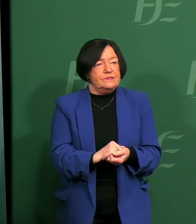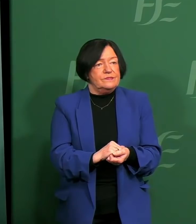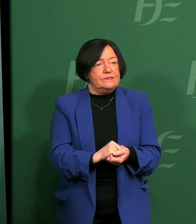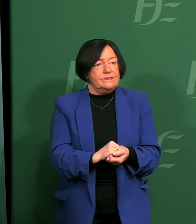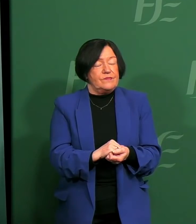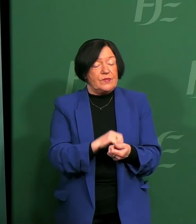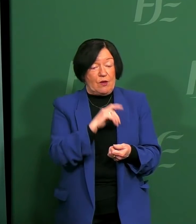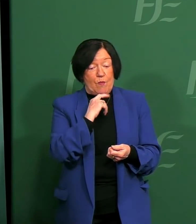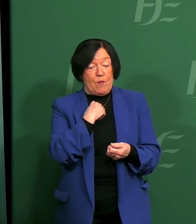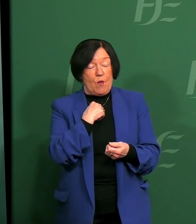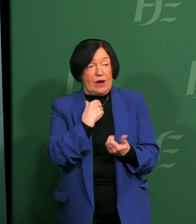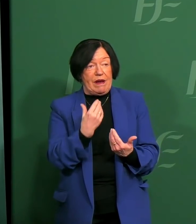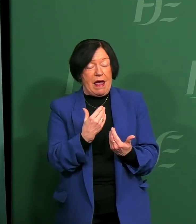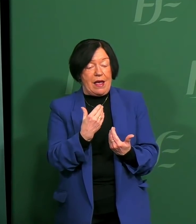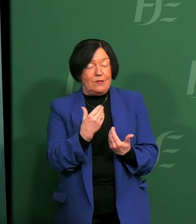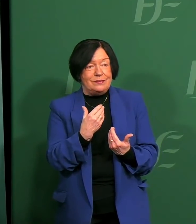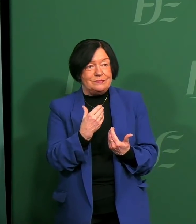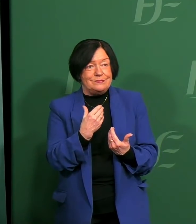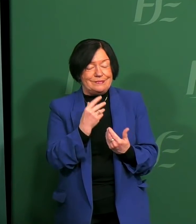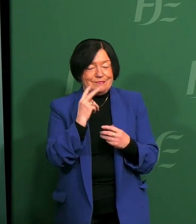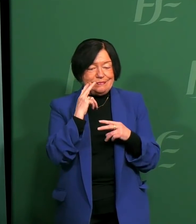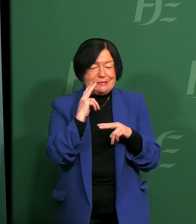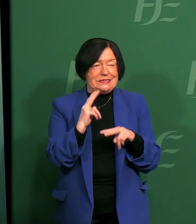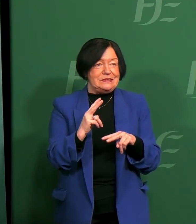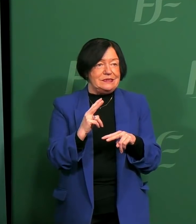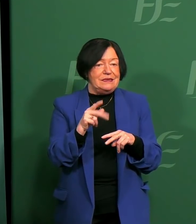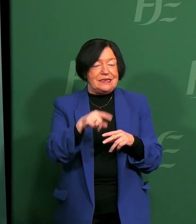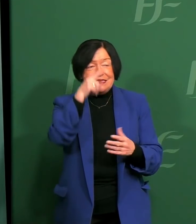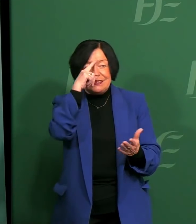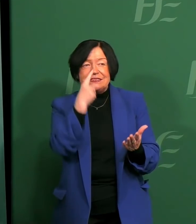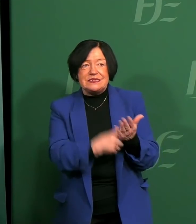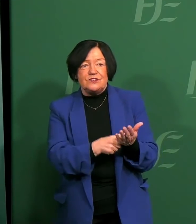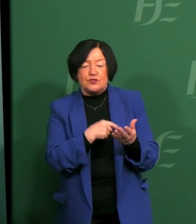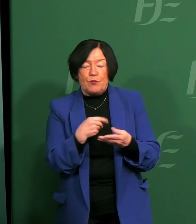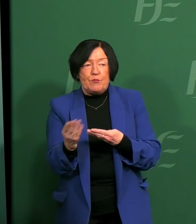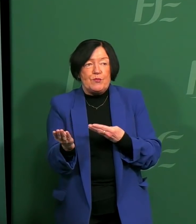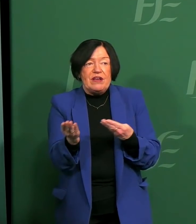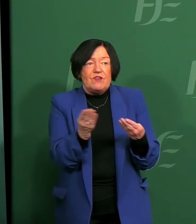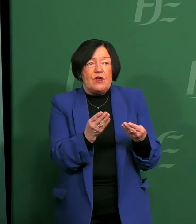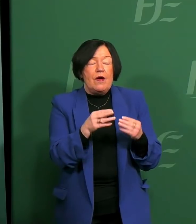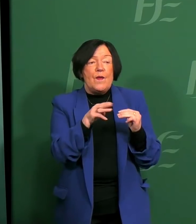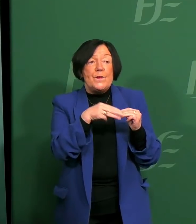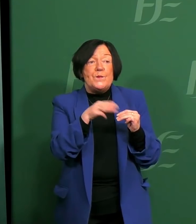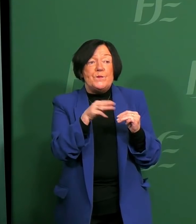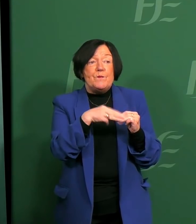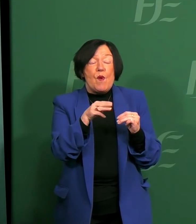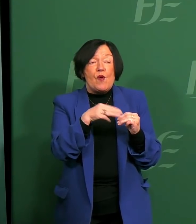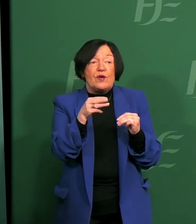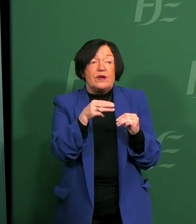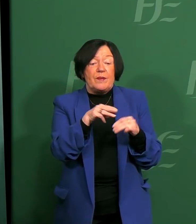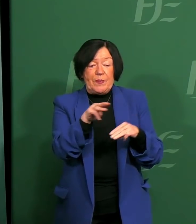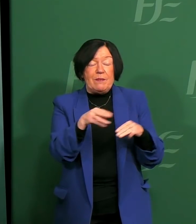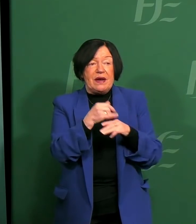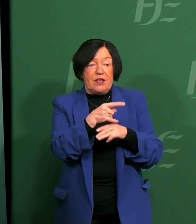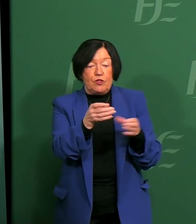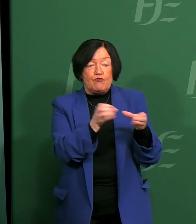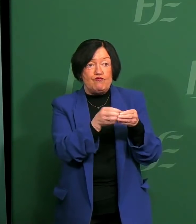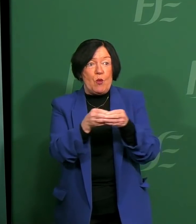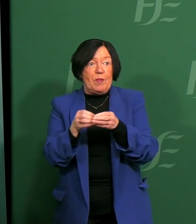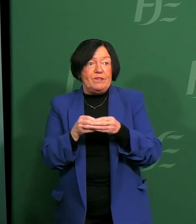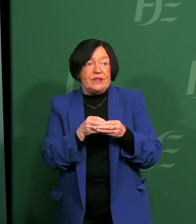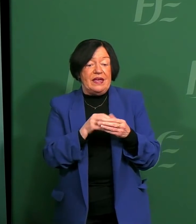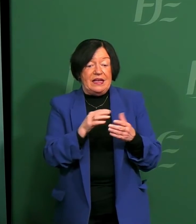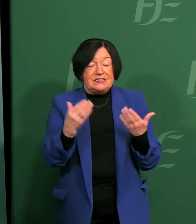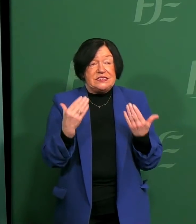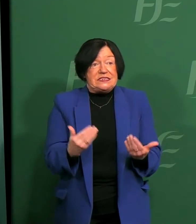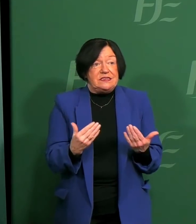But certainly what we are seeing, and our decision to bring forward further people in the population, so as